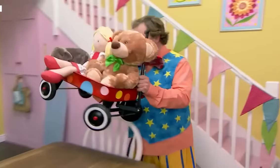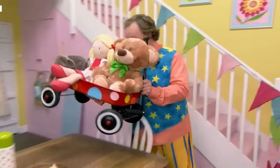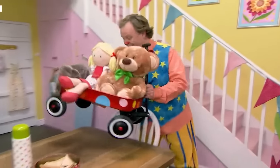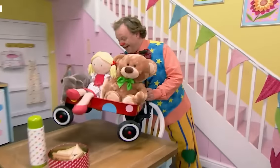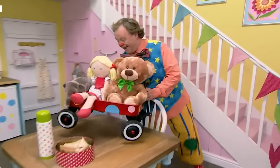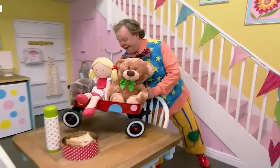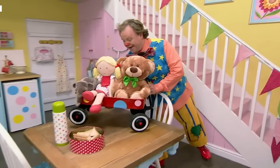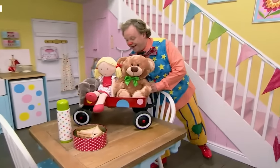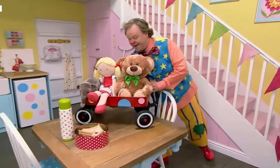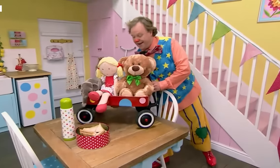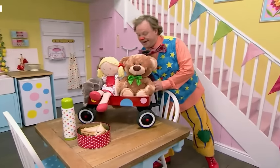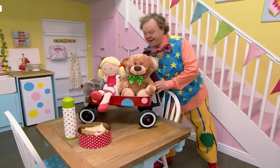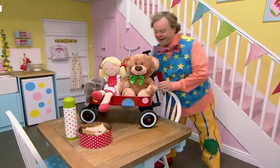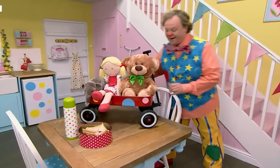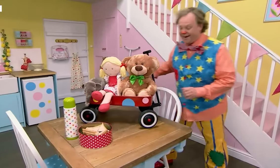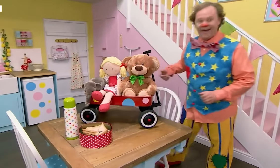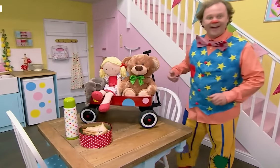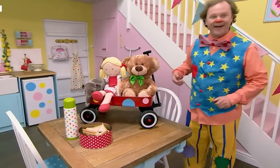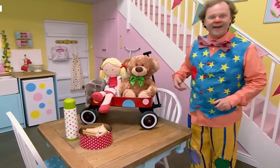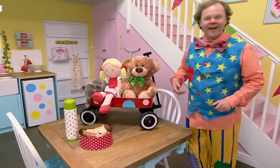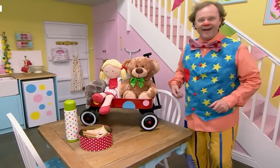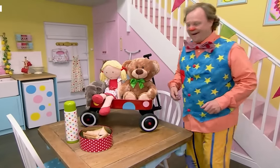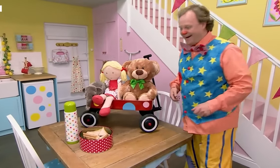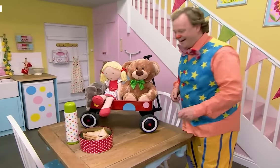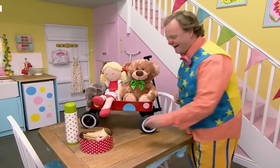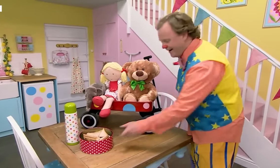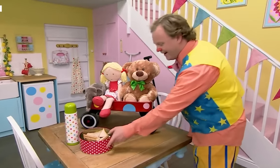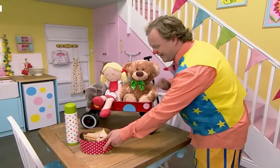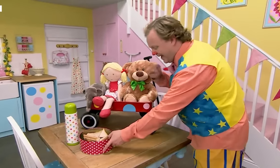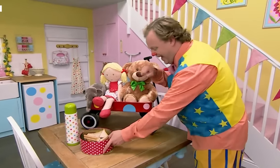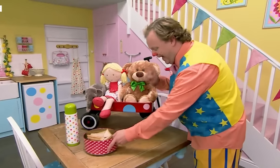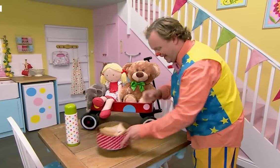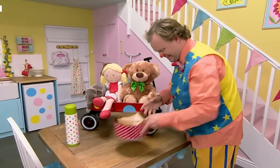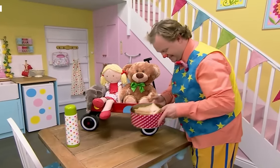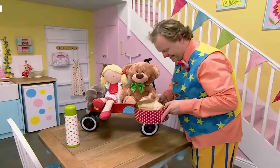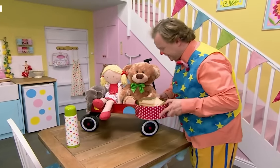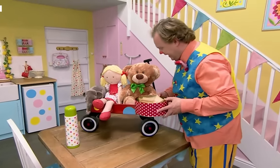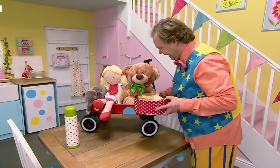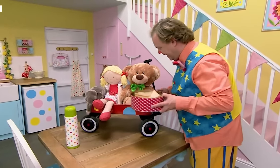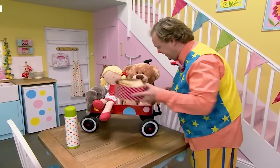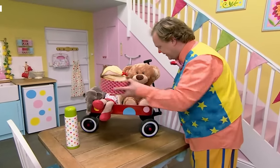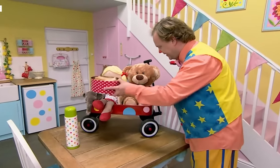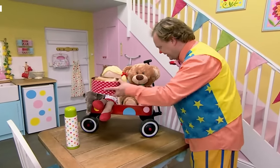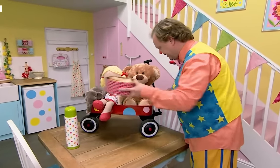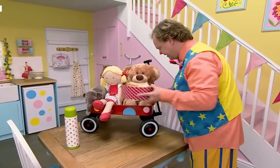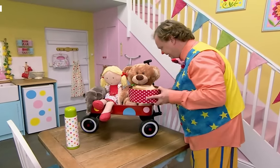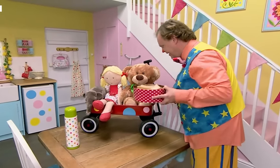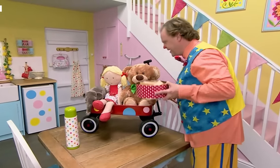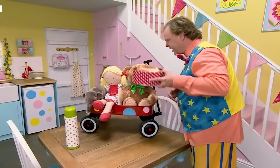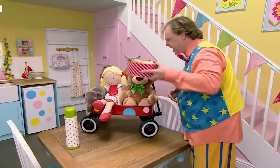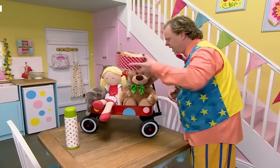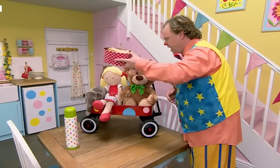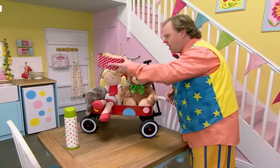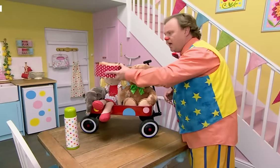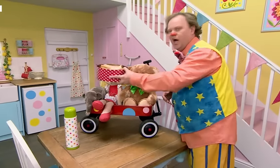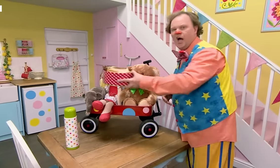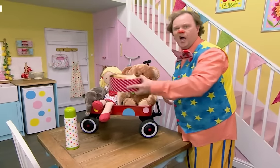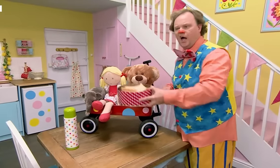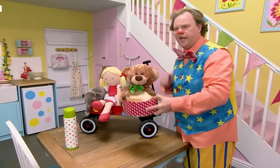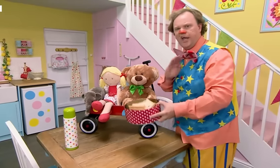Those sandwiches look delicious, Mr. Tumble. Oh, yes. Now... Can they fit onto your truck? No.